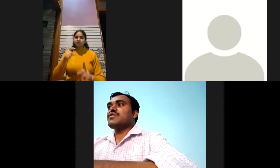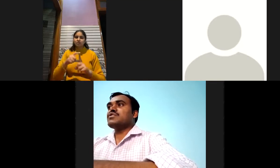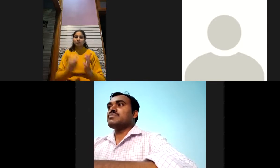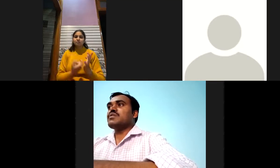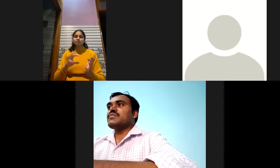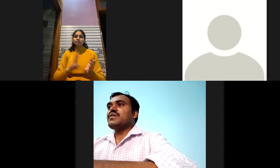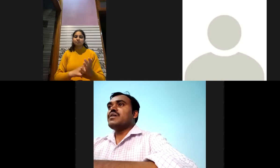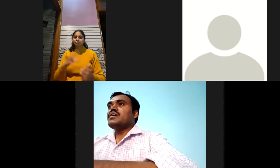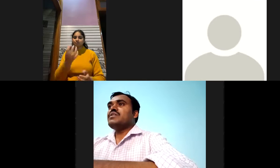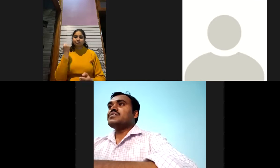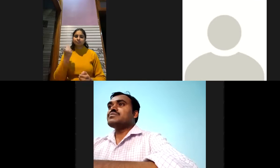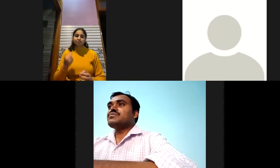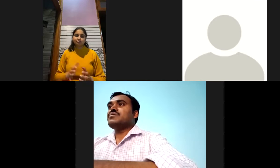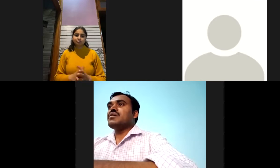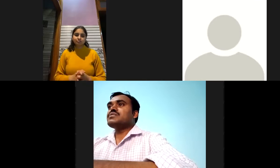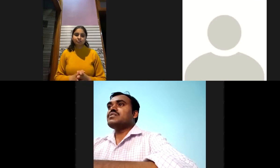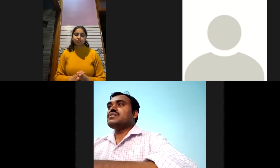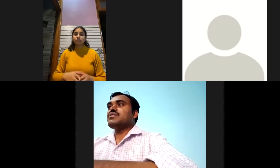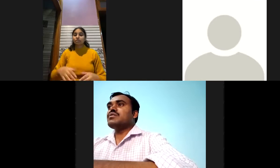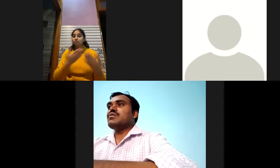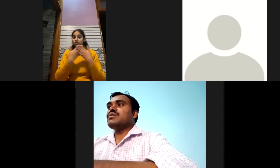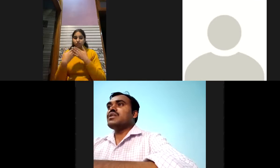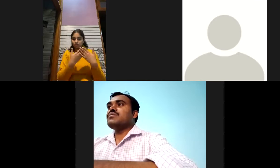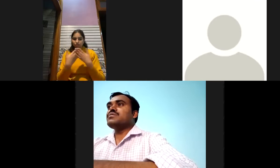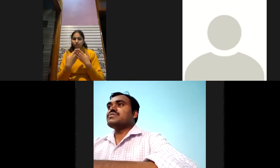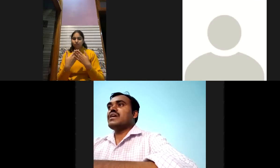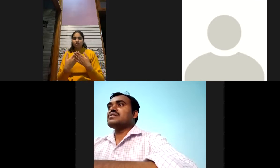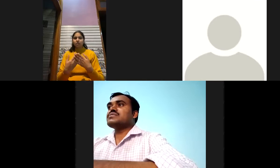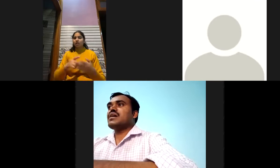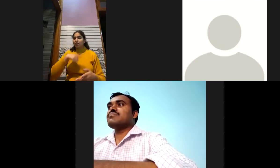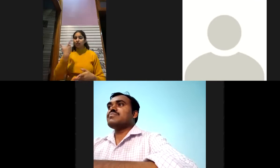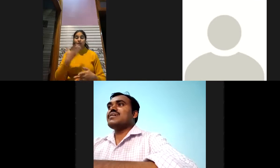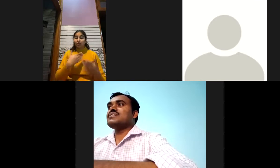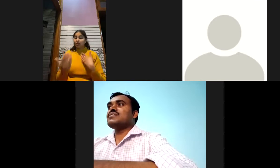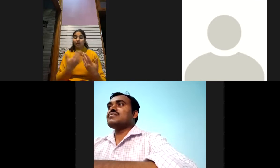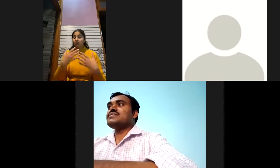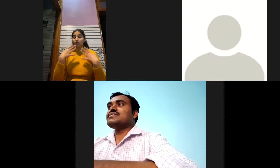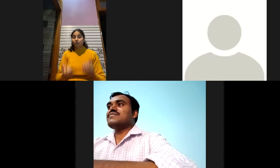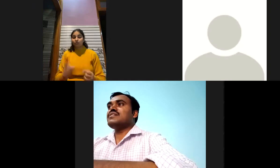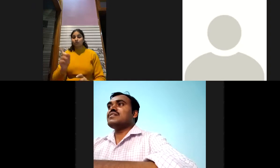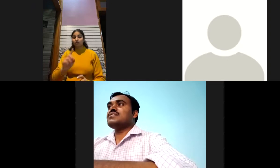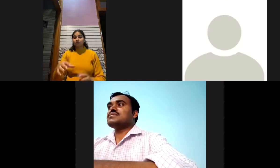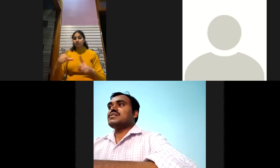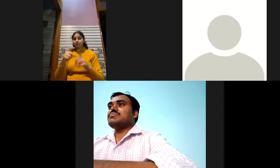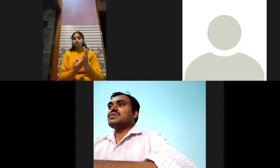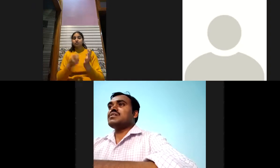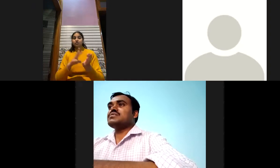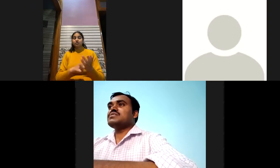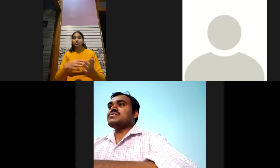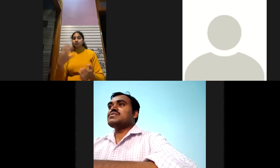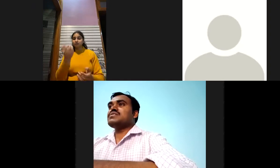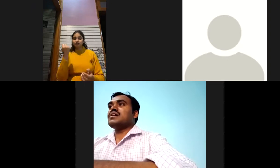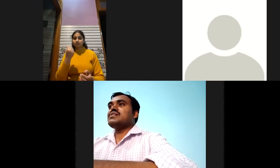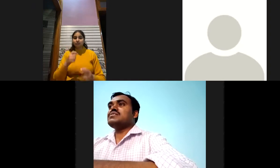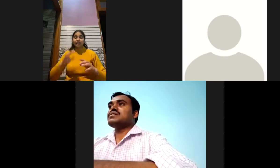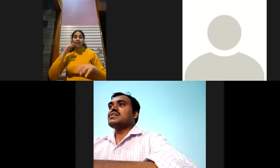of the hospital. Even at school, Oscar did not allow anyone to take his drum and defended screaming his